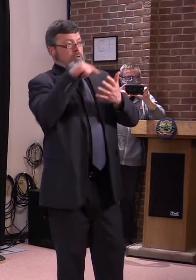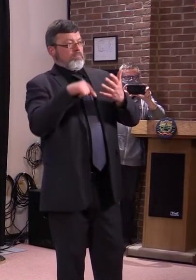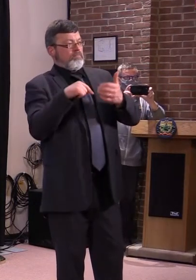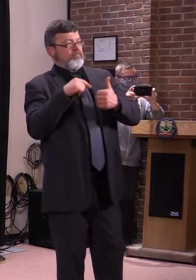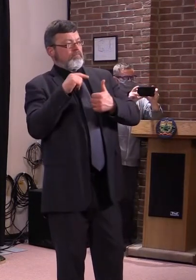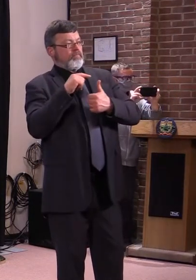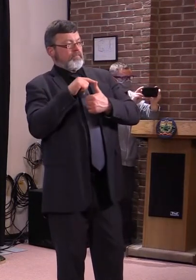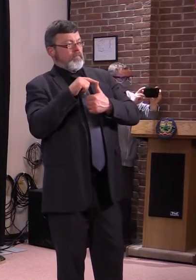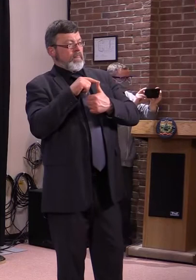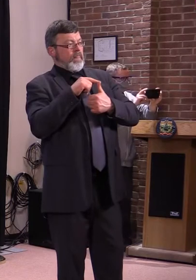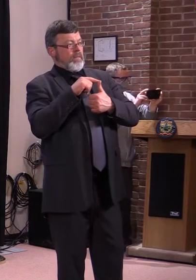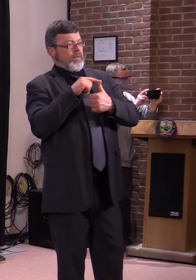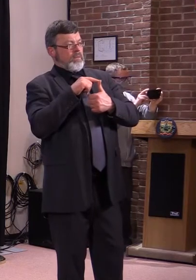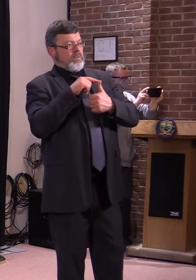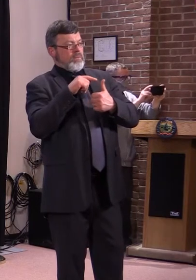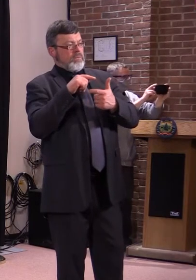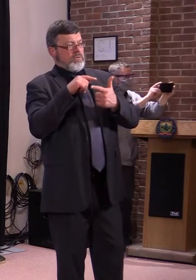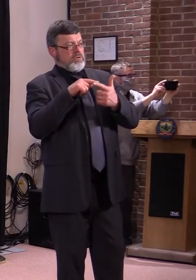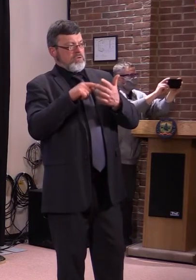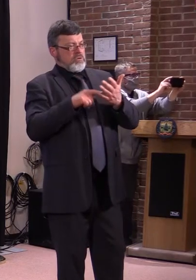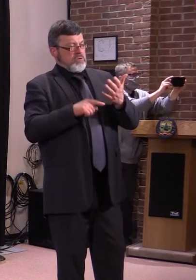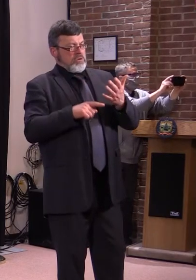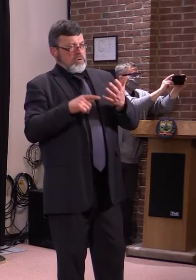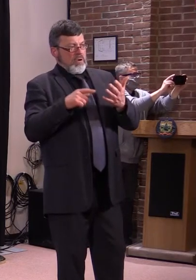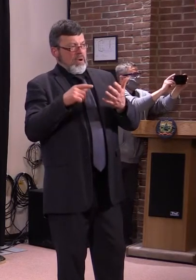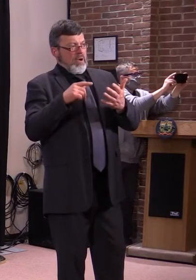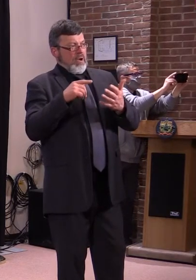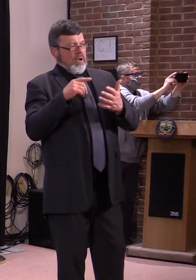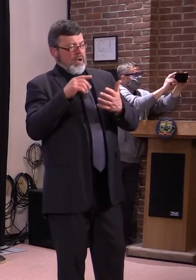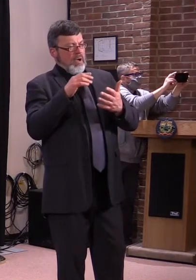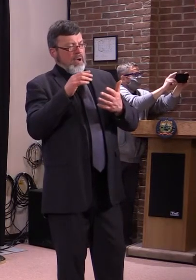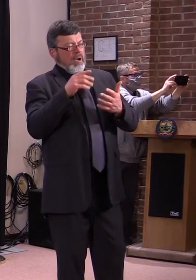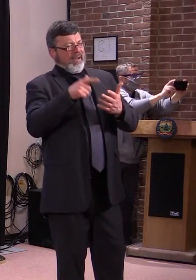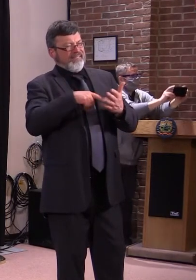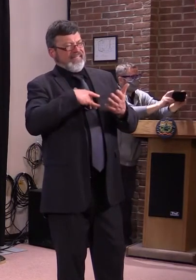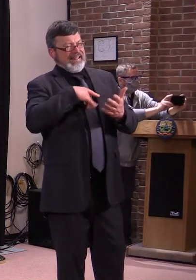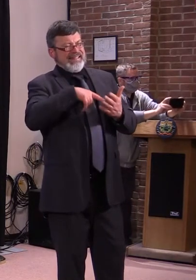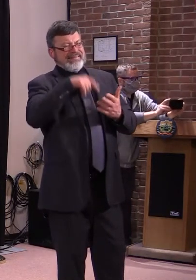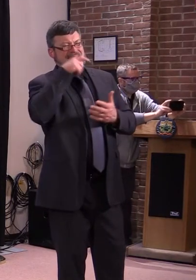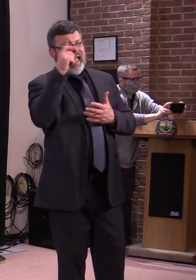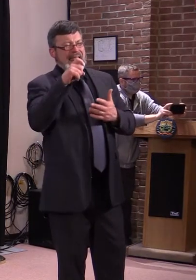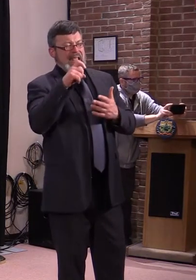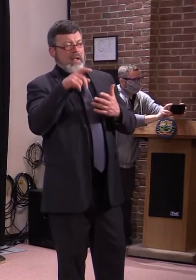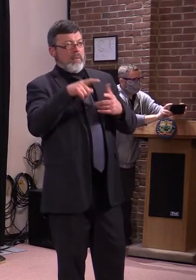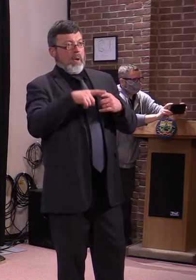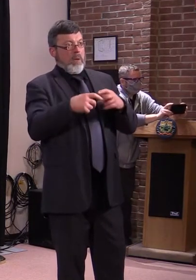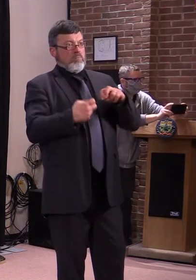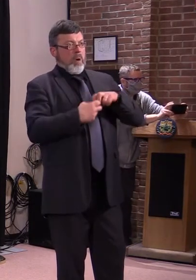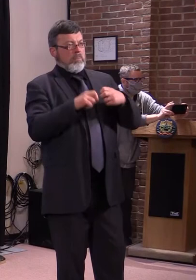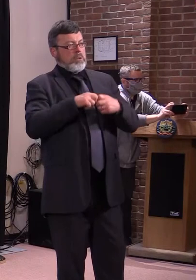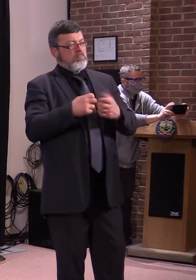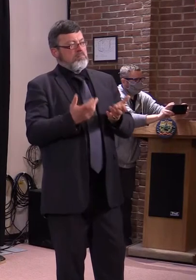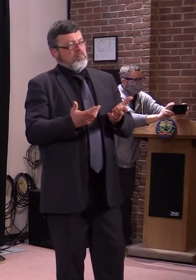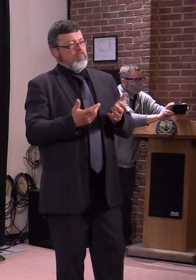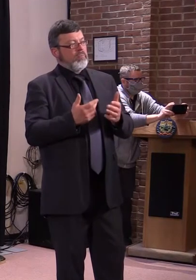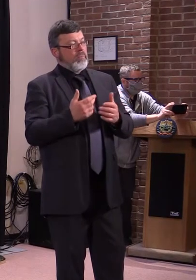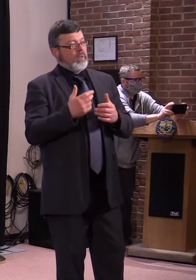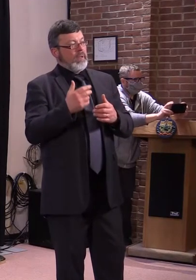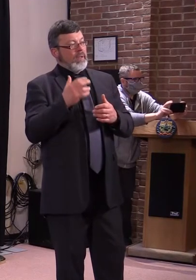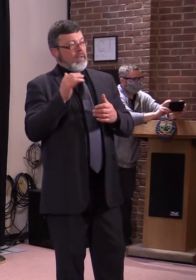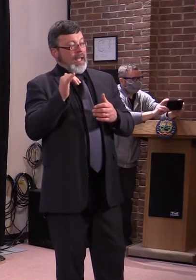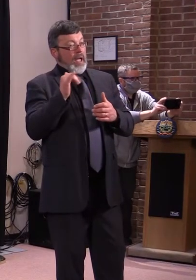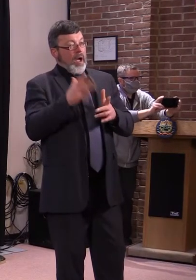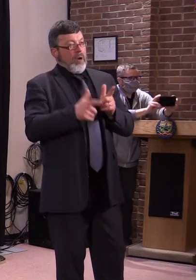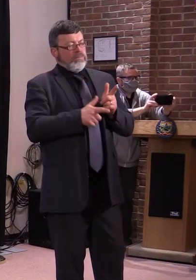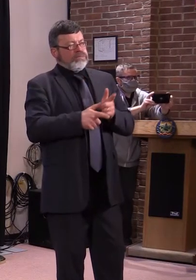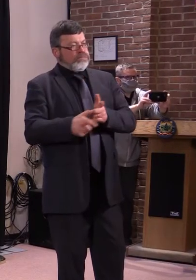are necessary, but they aren't problematic. Other than allowing high capacity